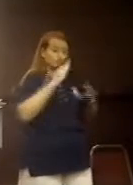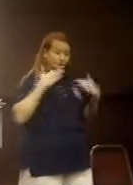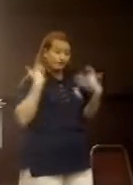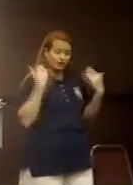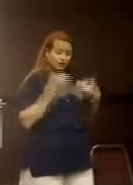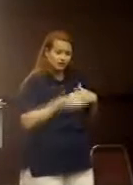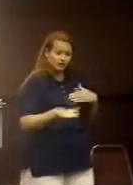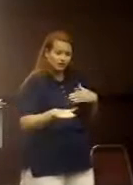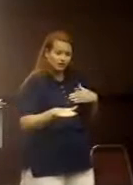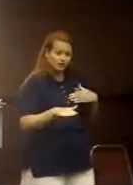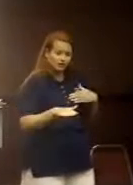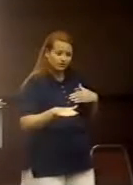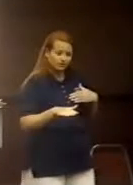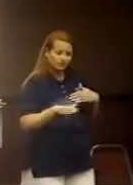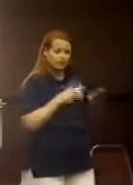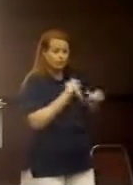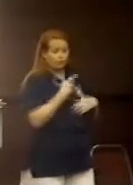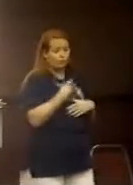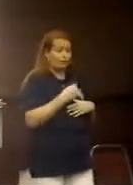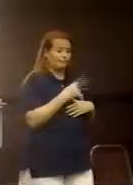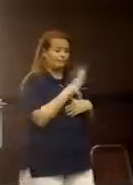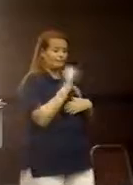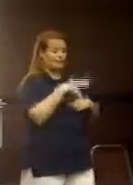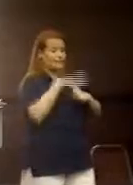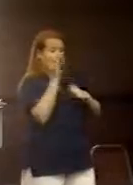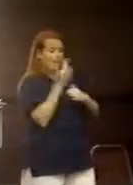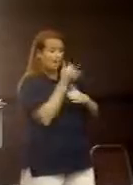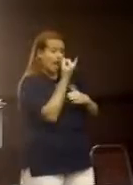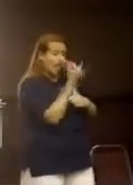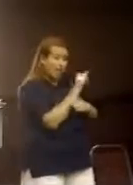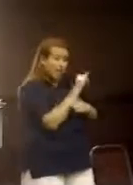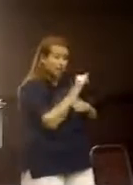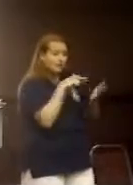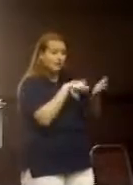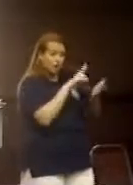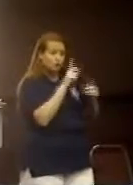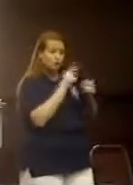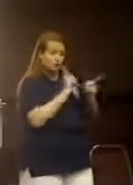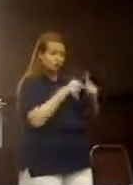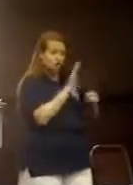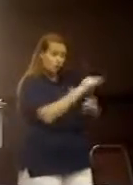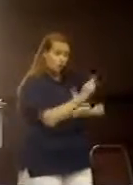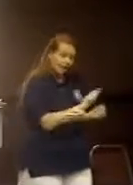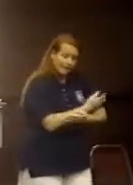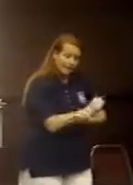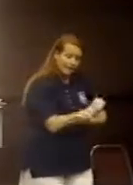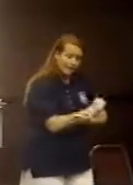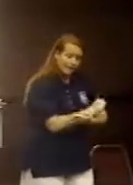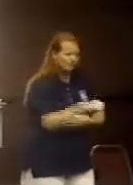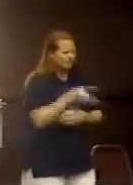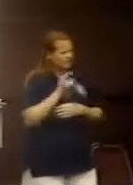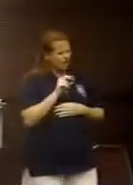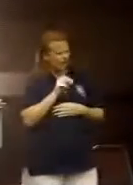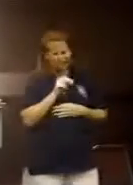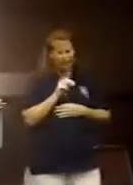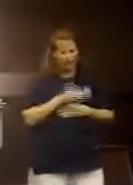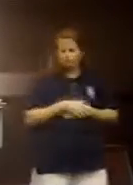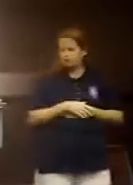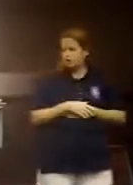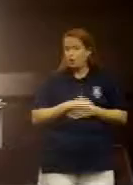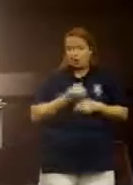children? Do you, like, take off the ing markers when you talk to your babies? I mean, no, you